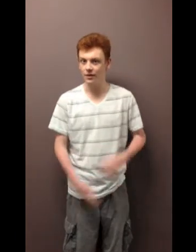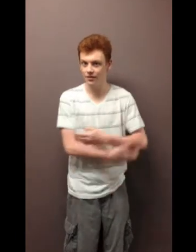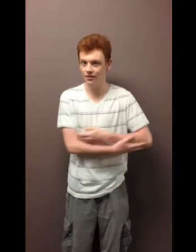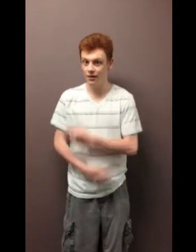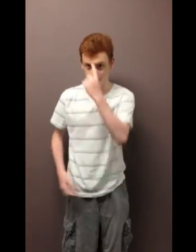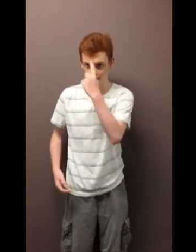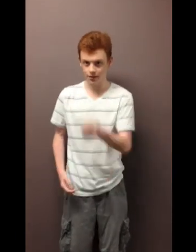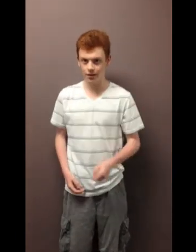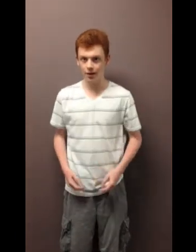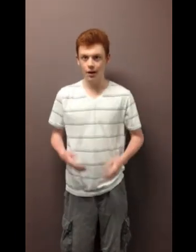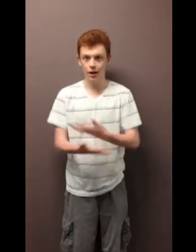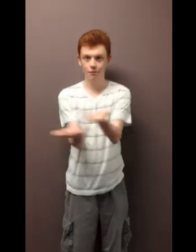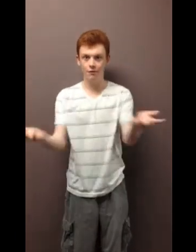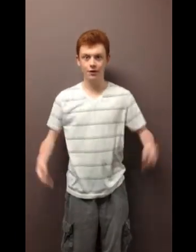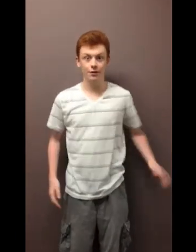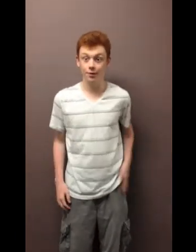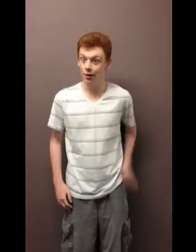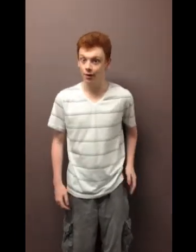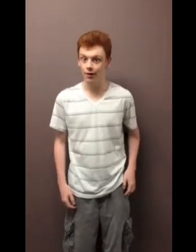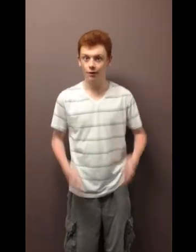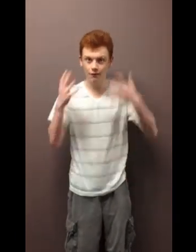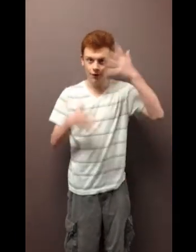Puppies think that every dog is their friend.